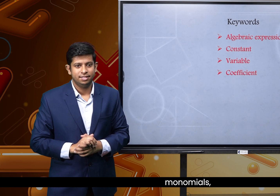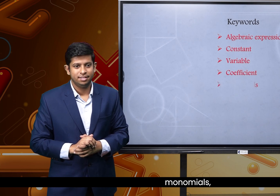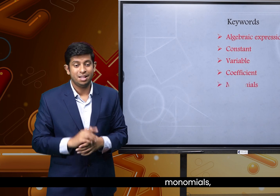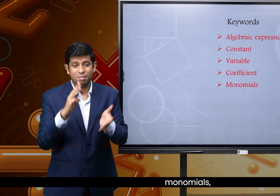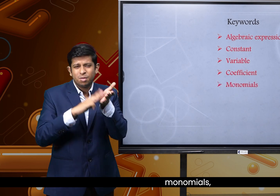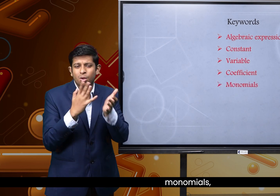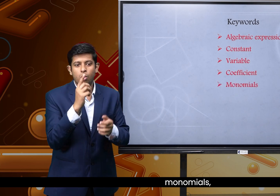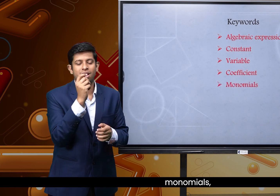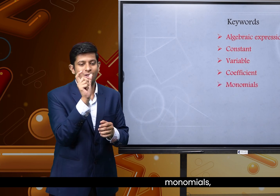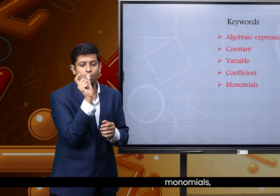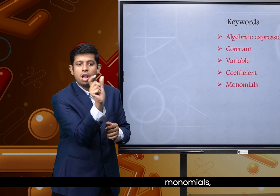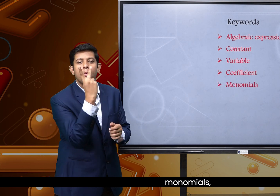monomials,